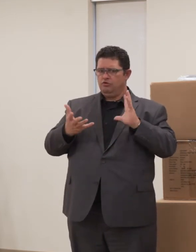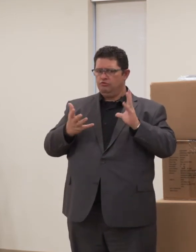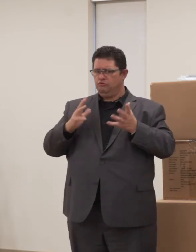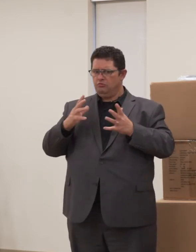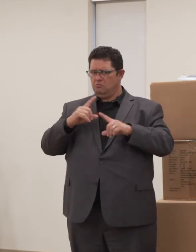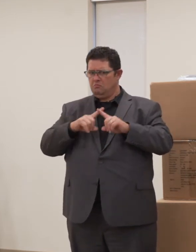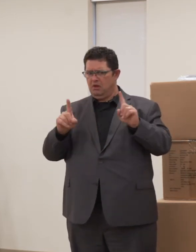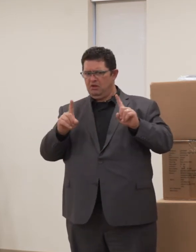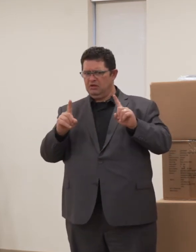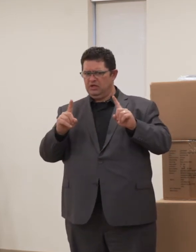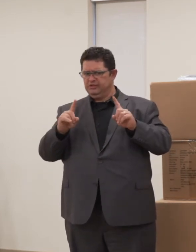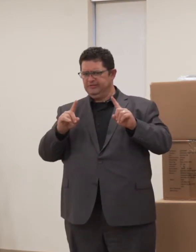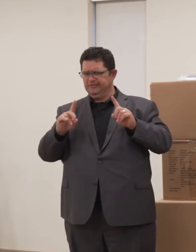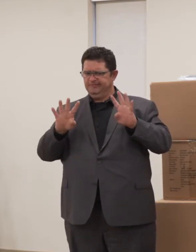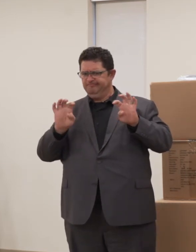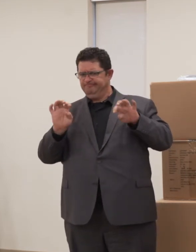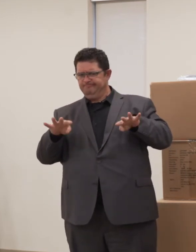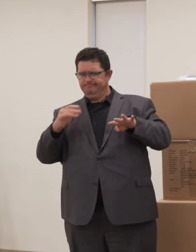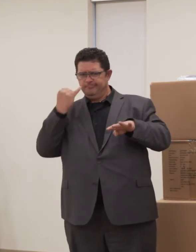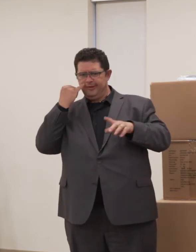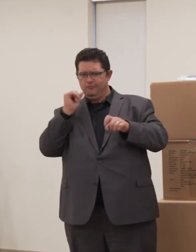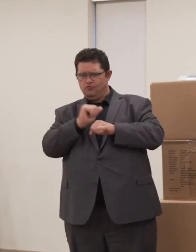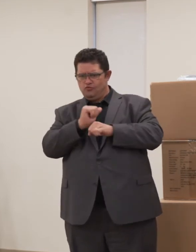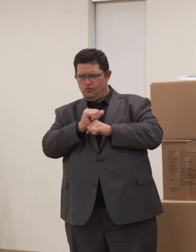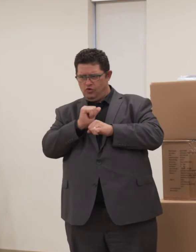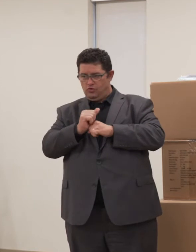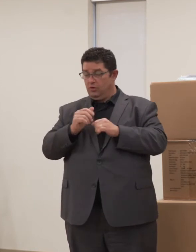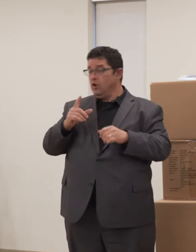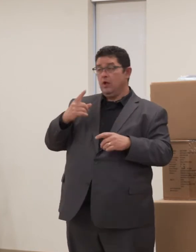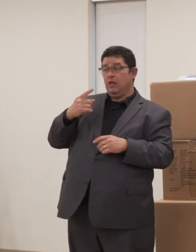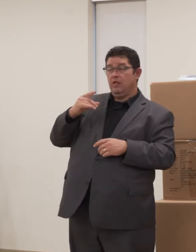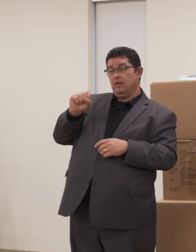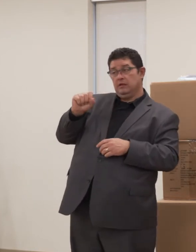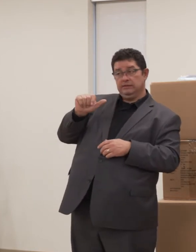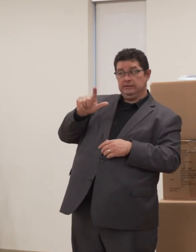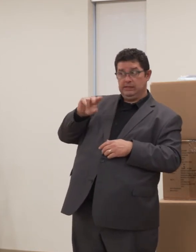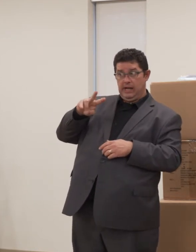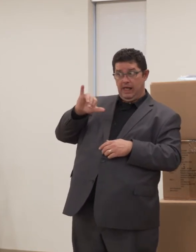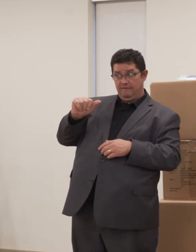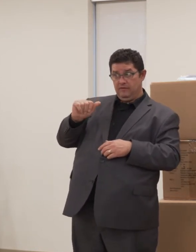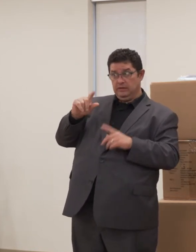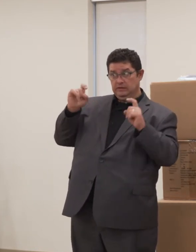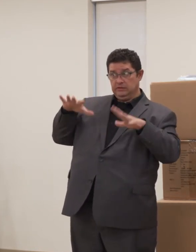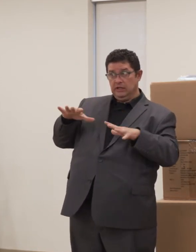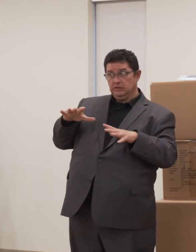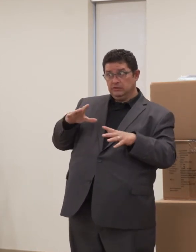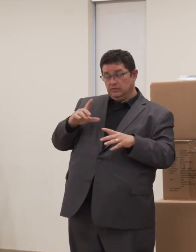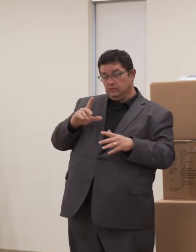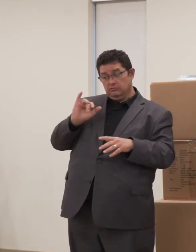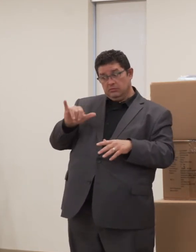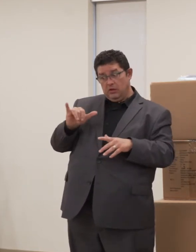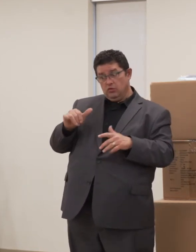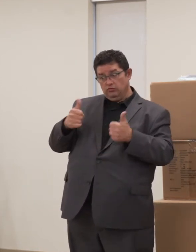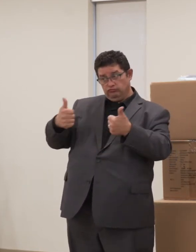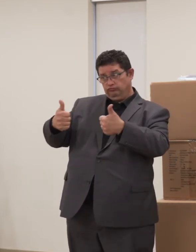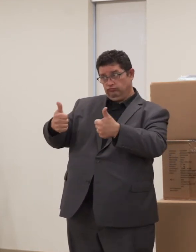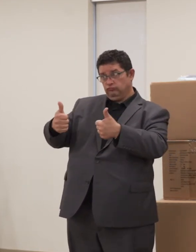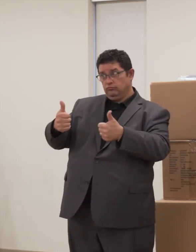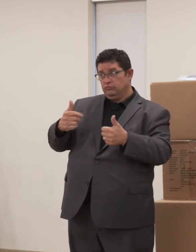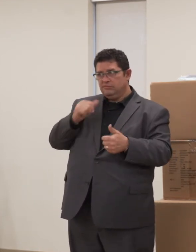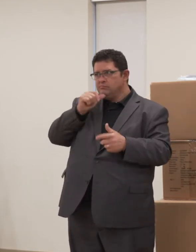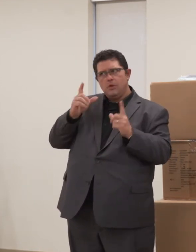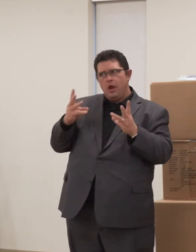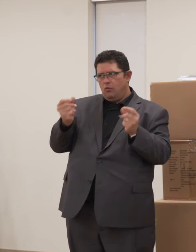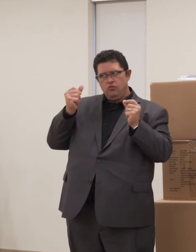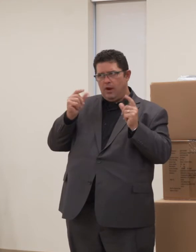to the nasal swab? So the saliva test is pretty reliable. It's not a rapid test. We expect to have